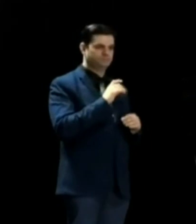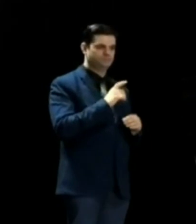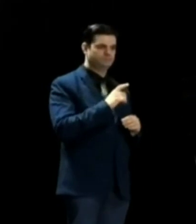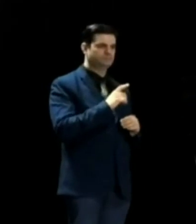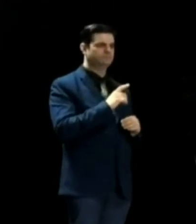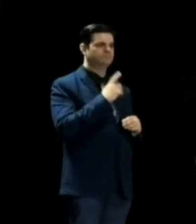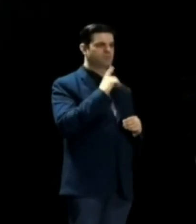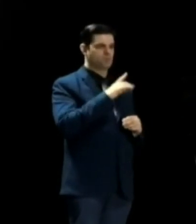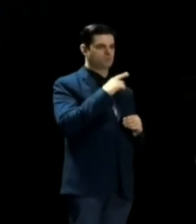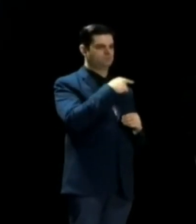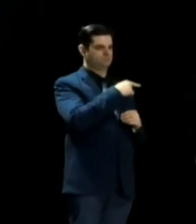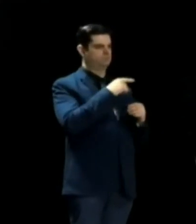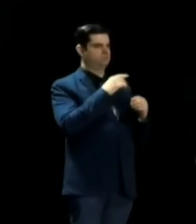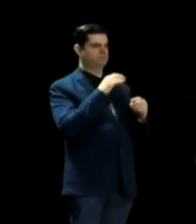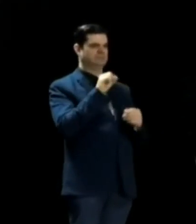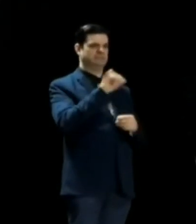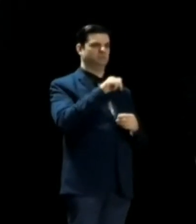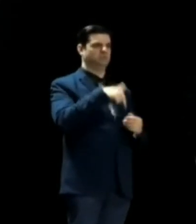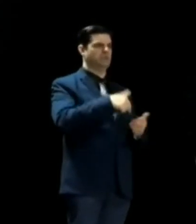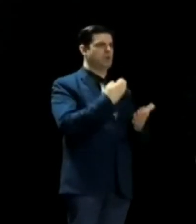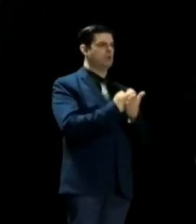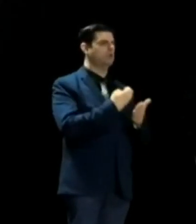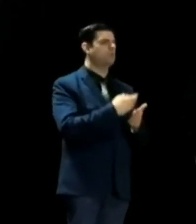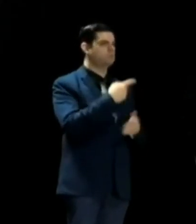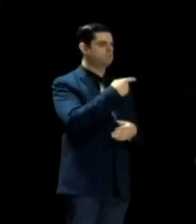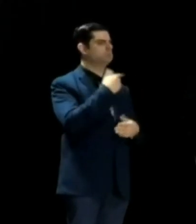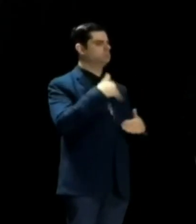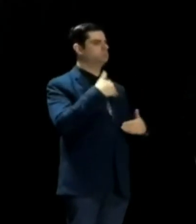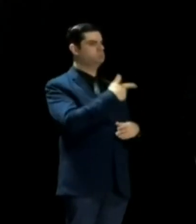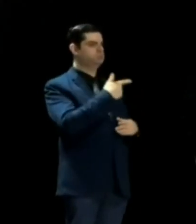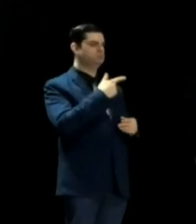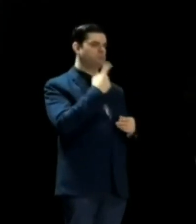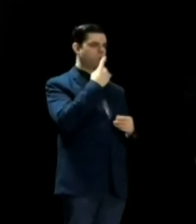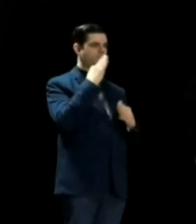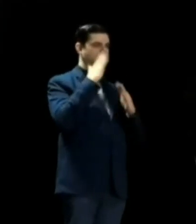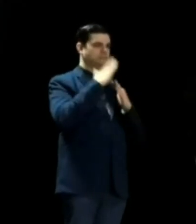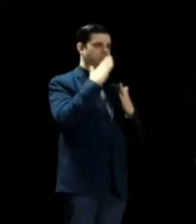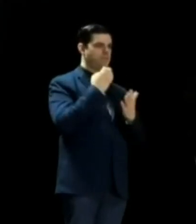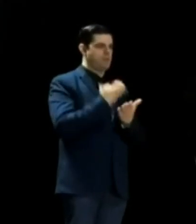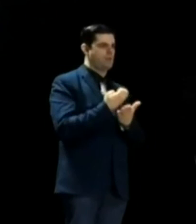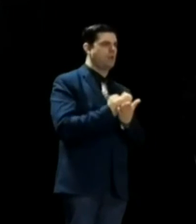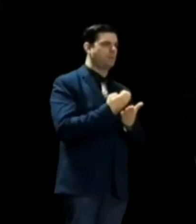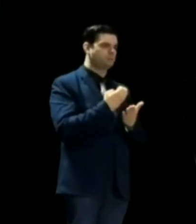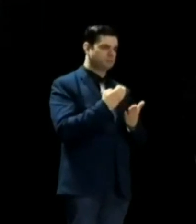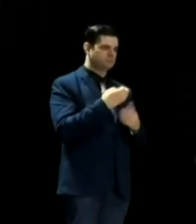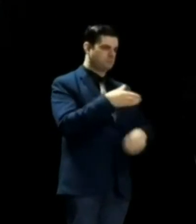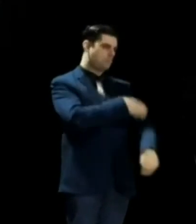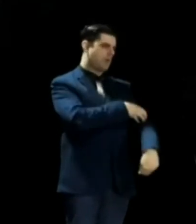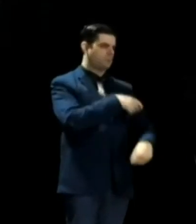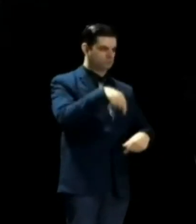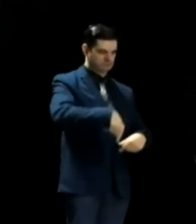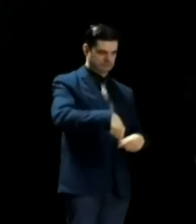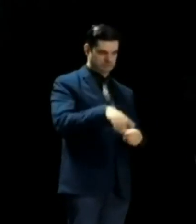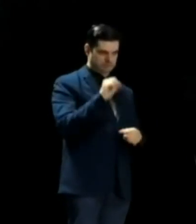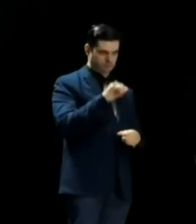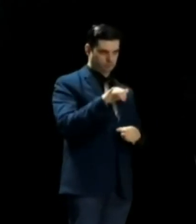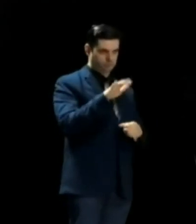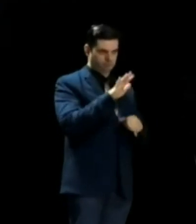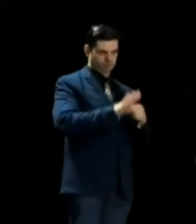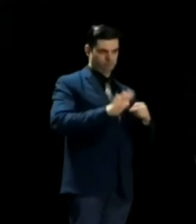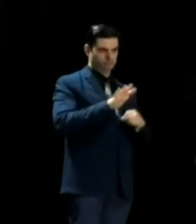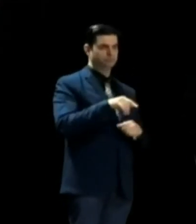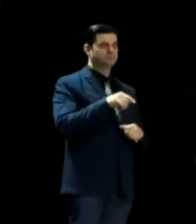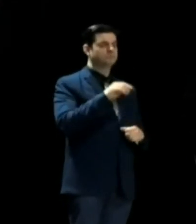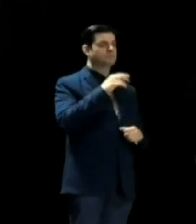things they do is sponsor public amenities like the AMP and the War Memorial. Have the